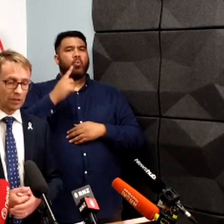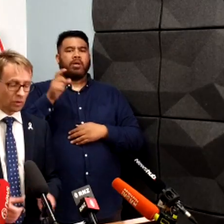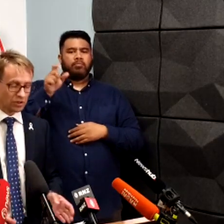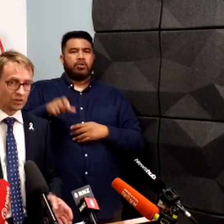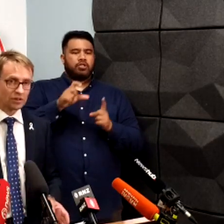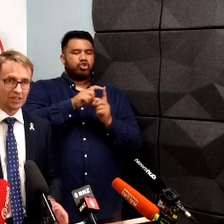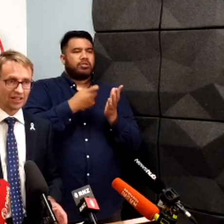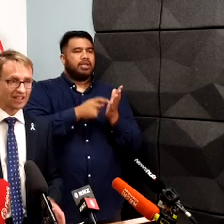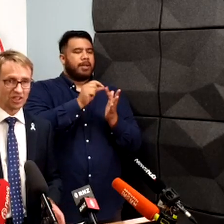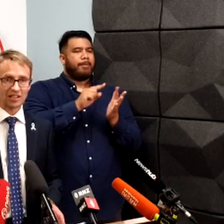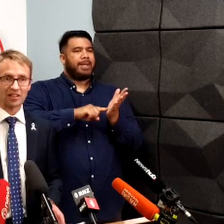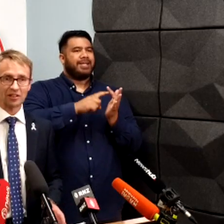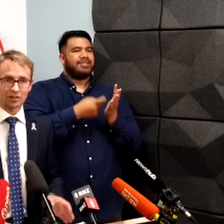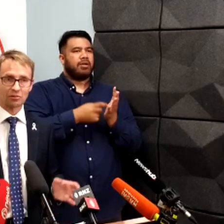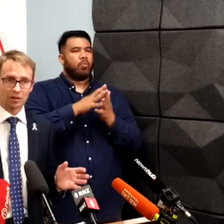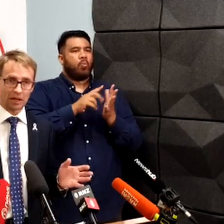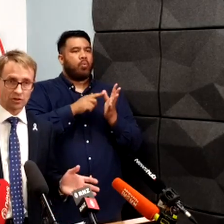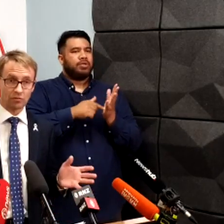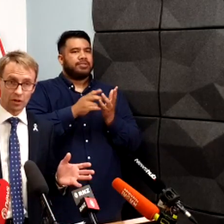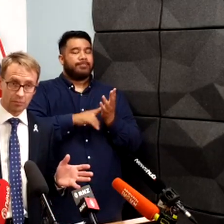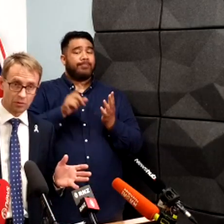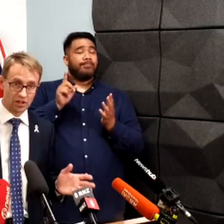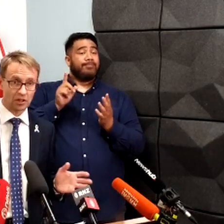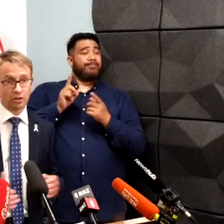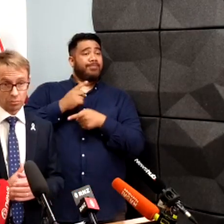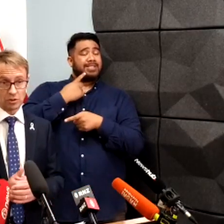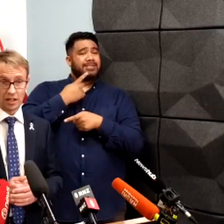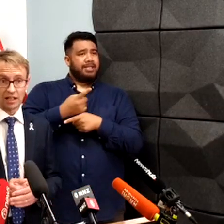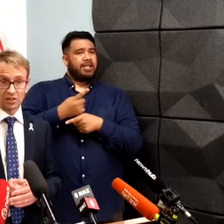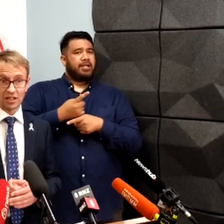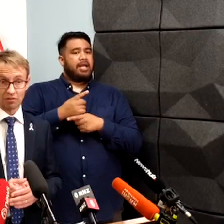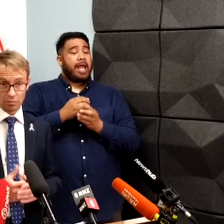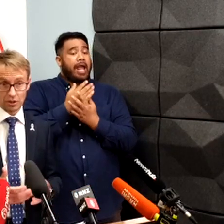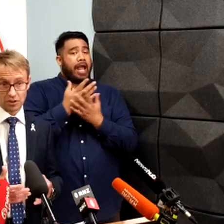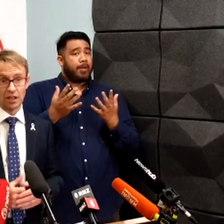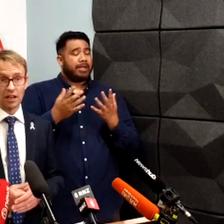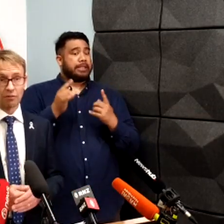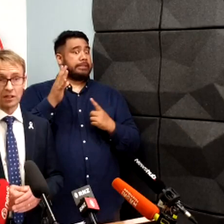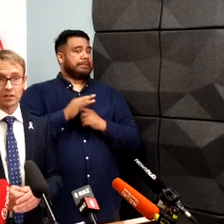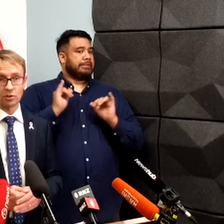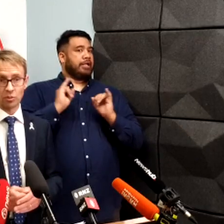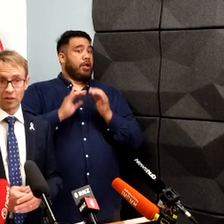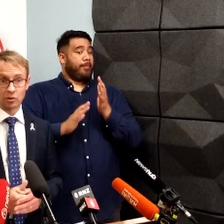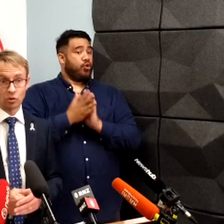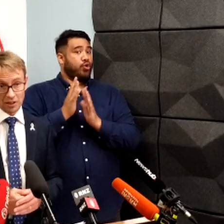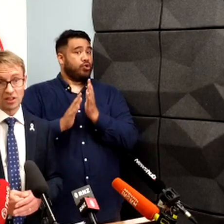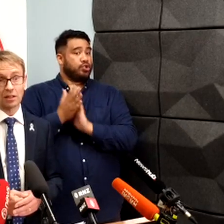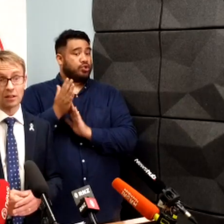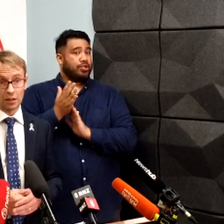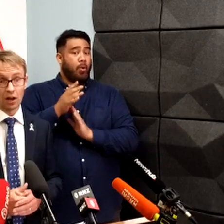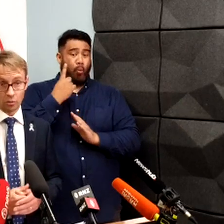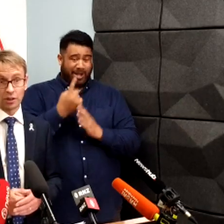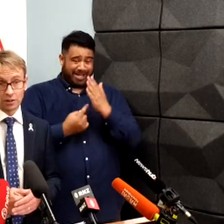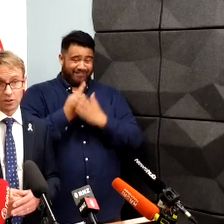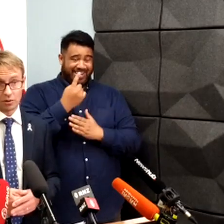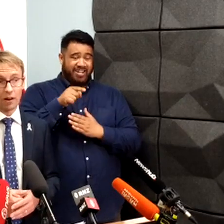Dr. Peter Watson saying that actually the amount of significant burns they had seen from this event was what they would normally see